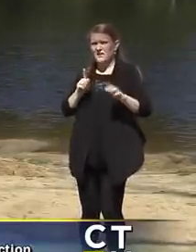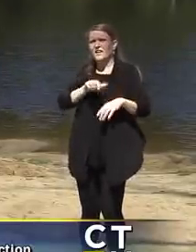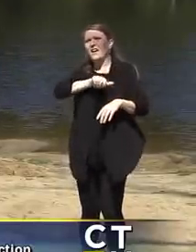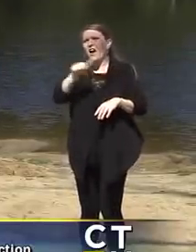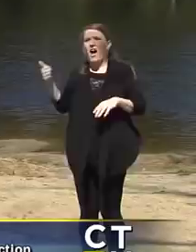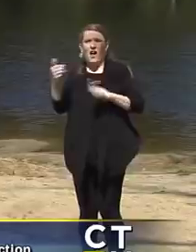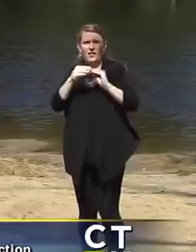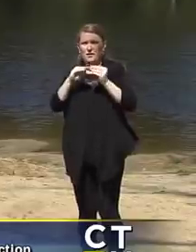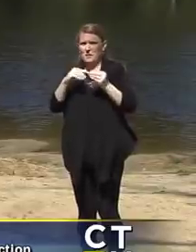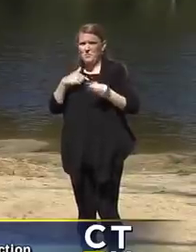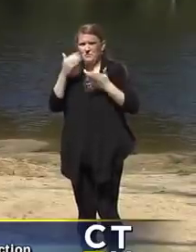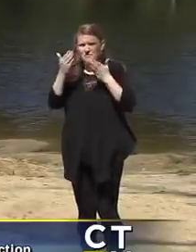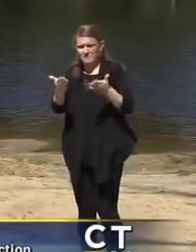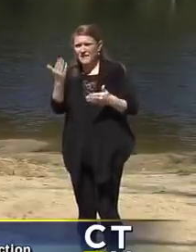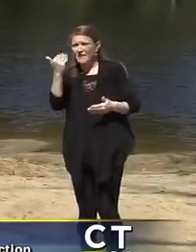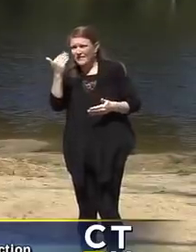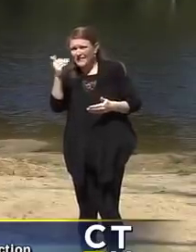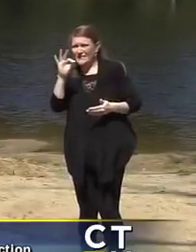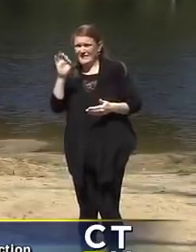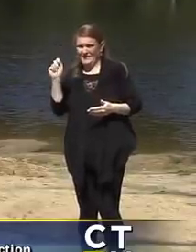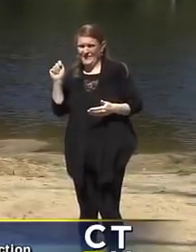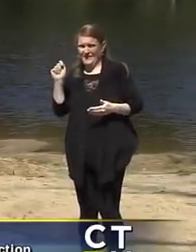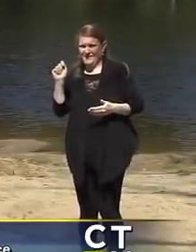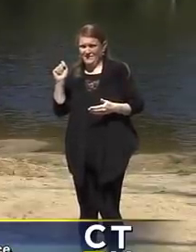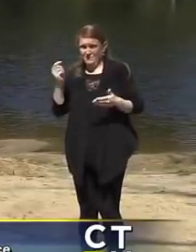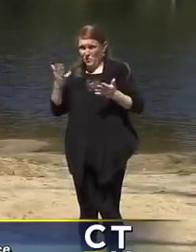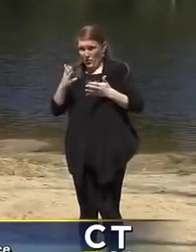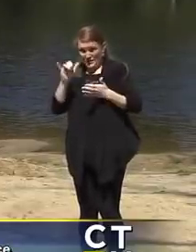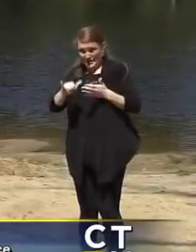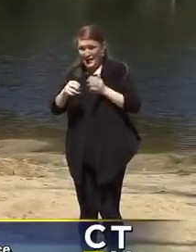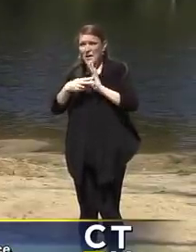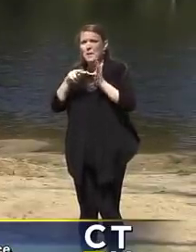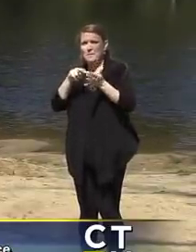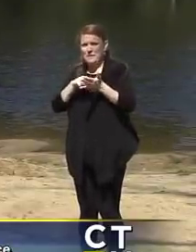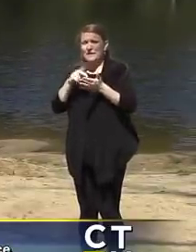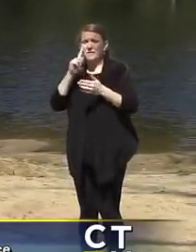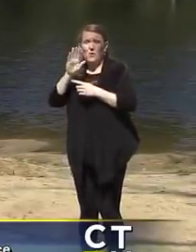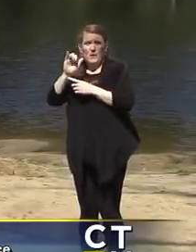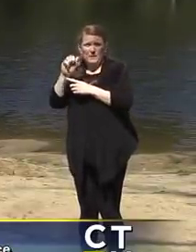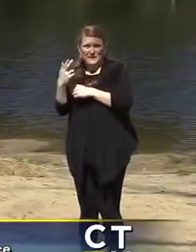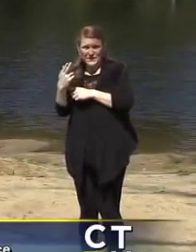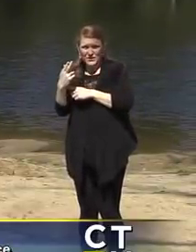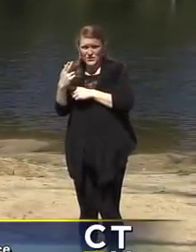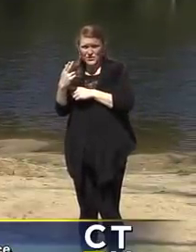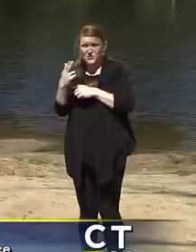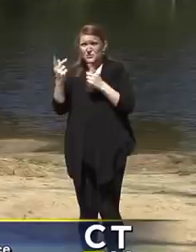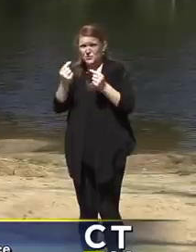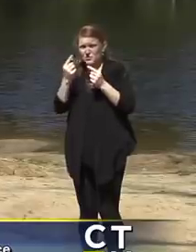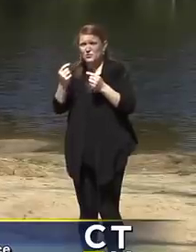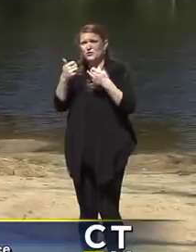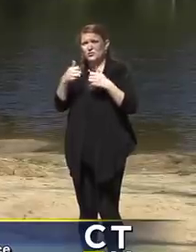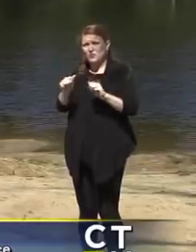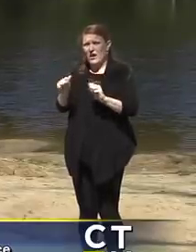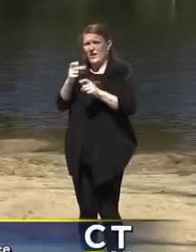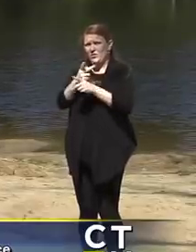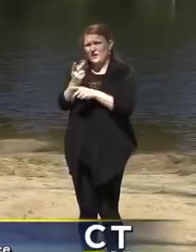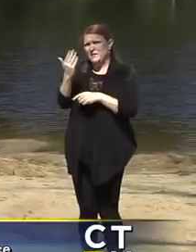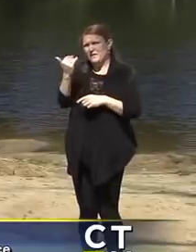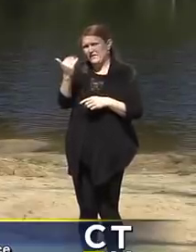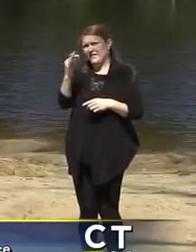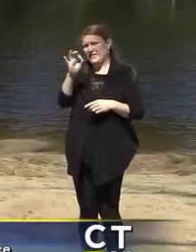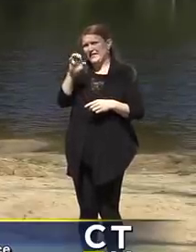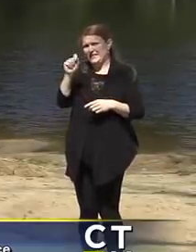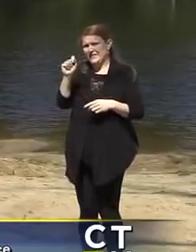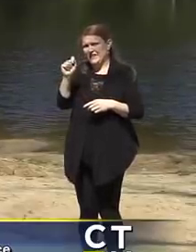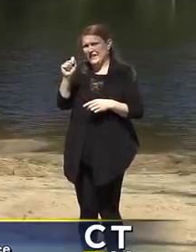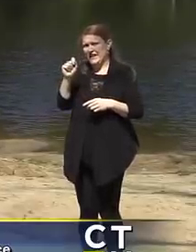other visitors. At the beach, we're giving people another guideline, which is to maintain 15 feet of distance